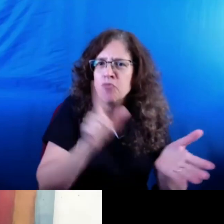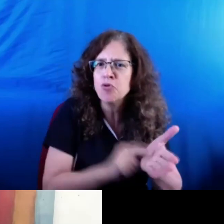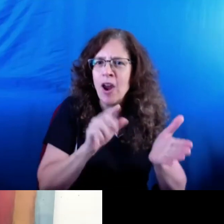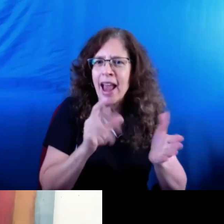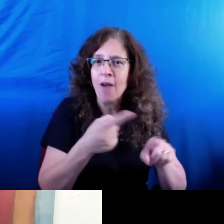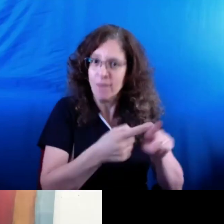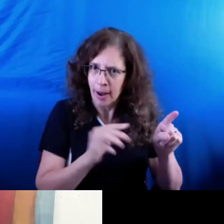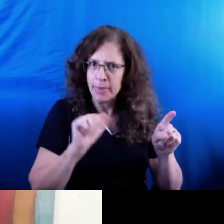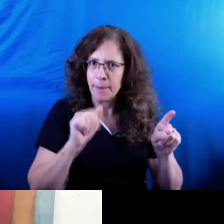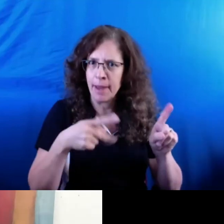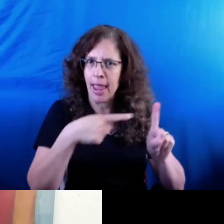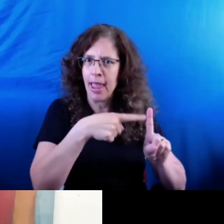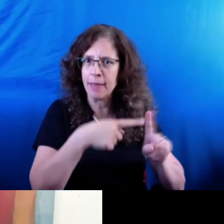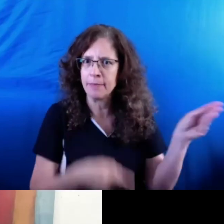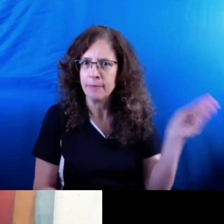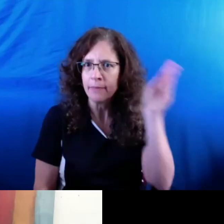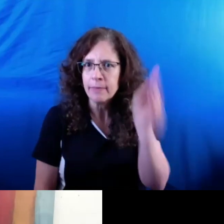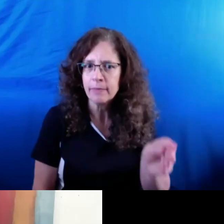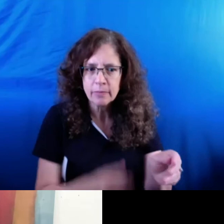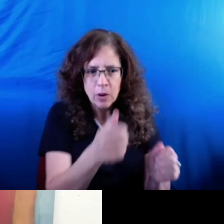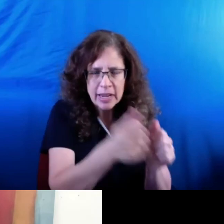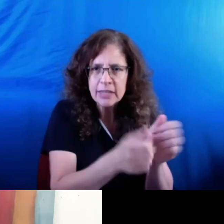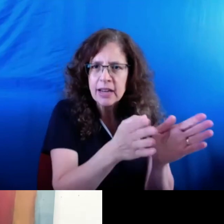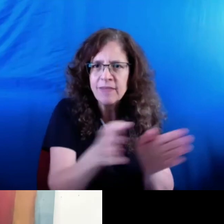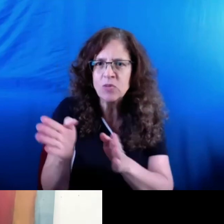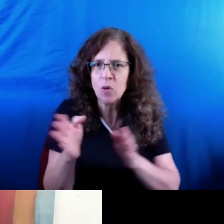their scores, and then give the printout from the map.